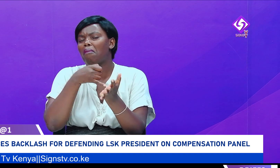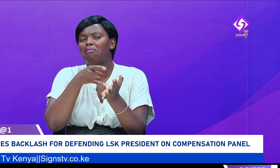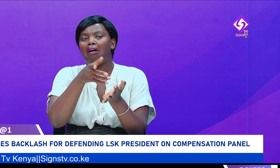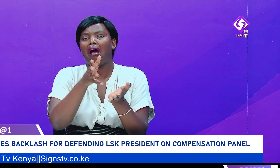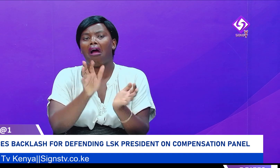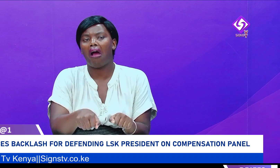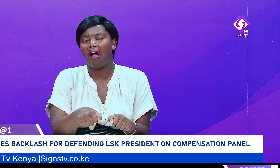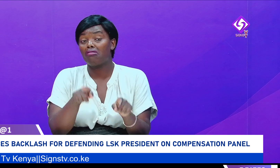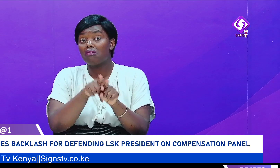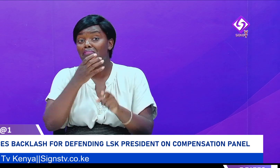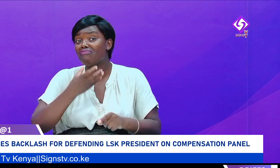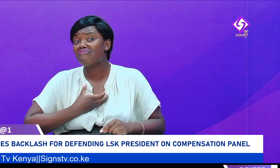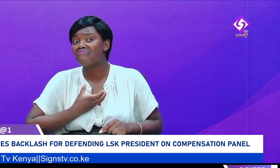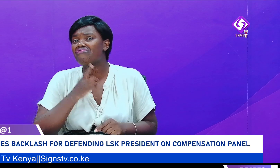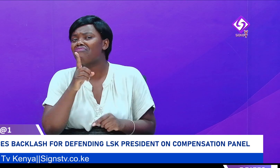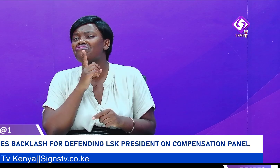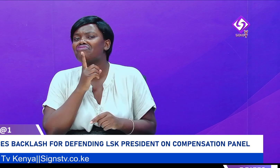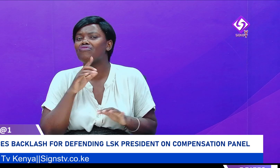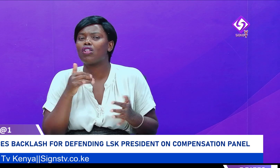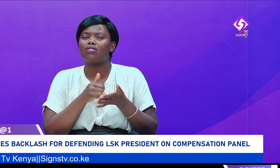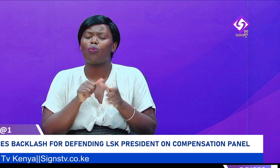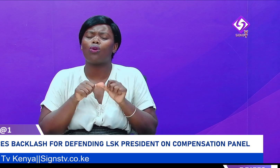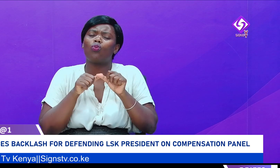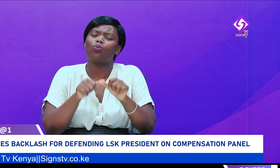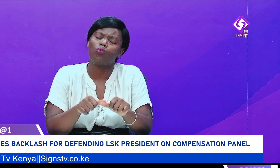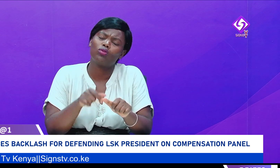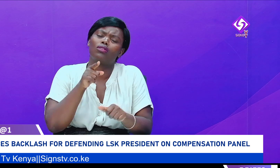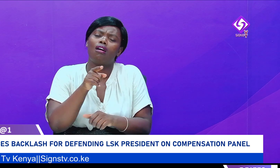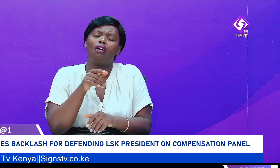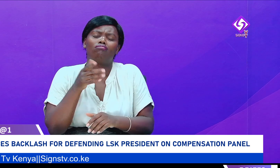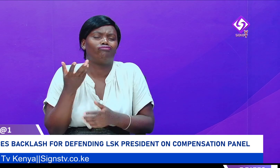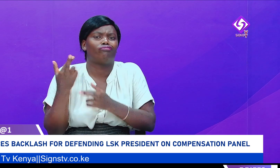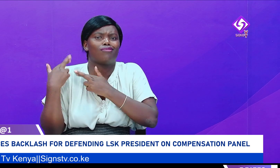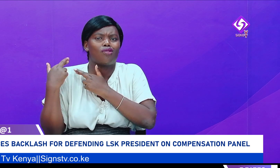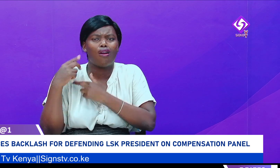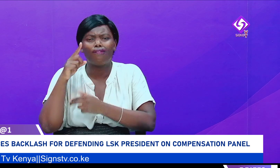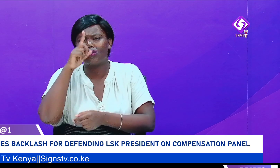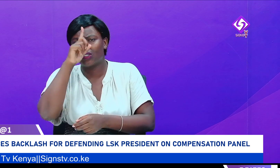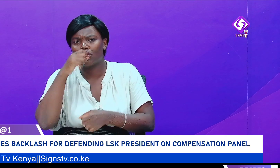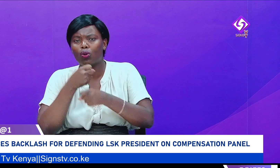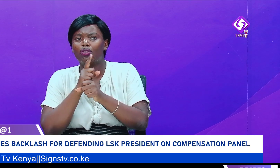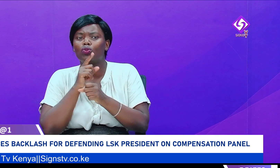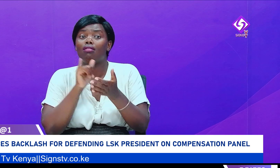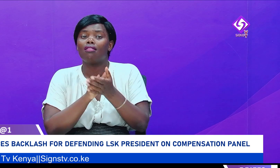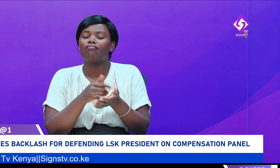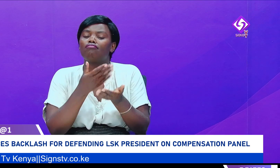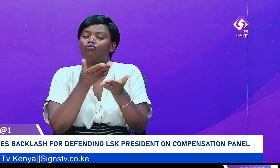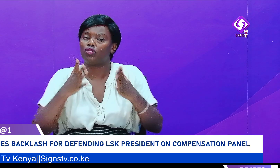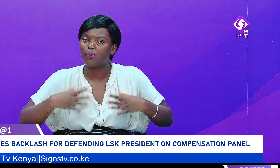and ethical right to serve on the panel. The council maintained that her role